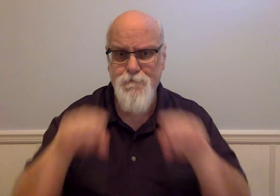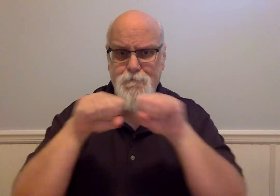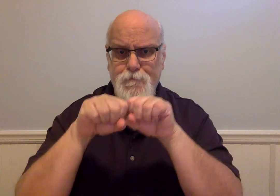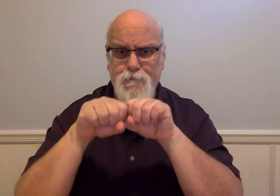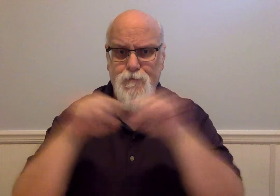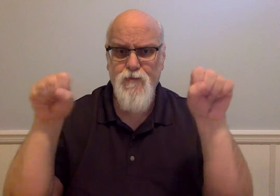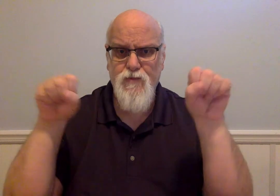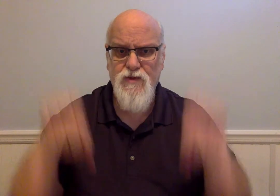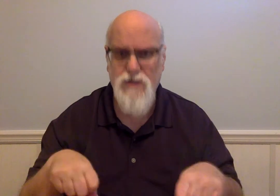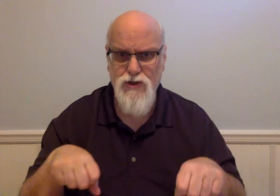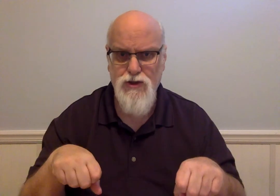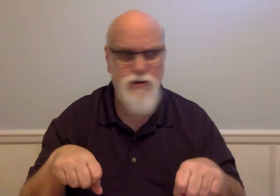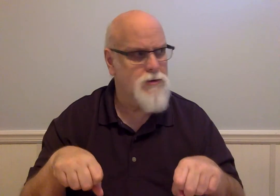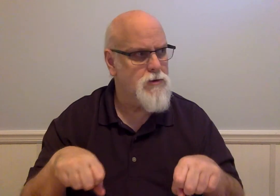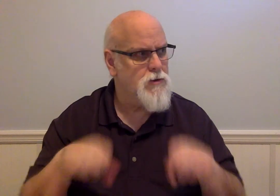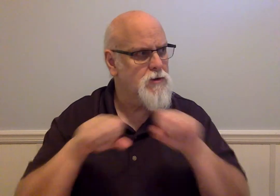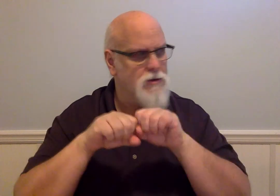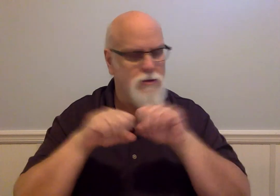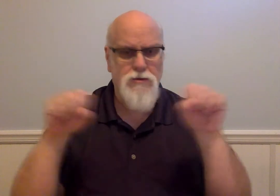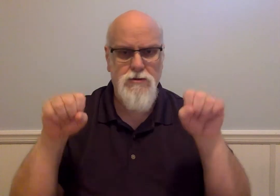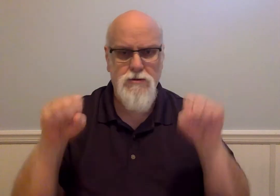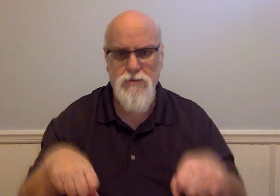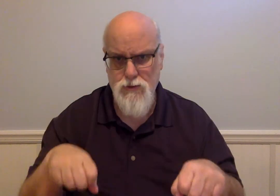So a station.